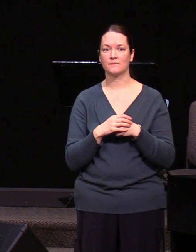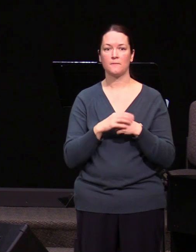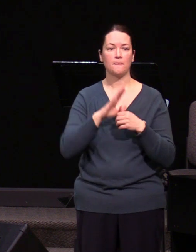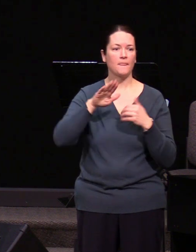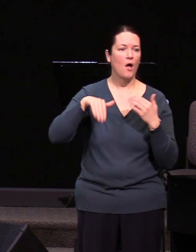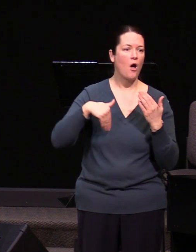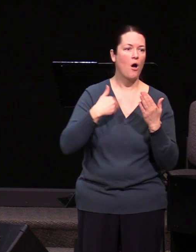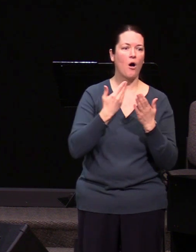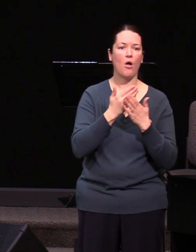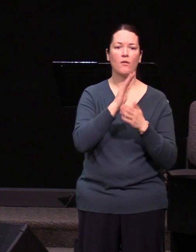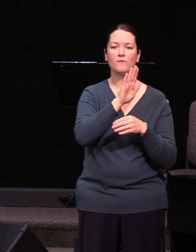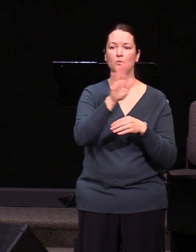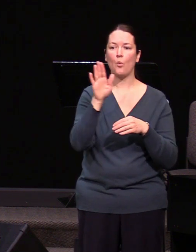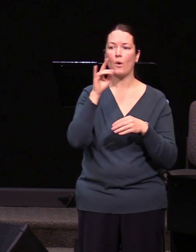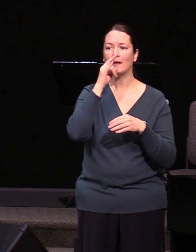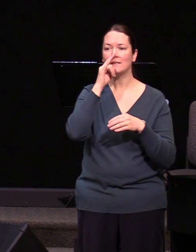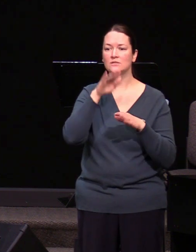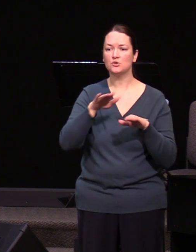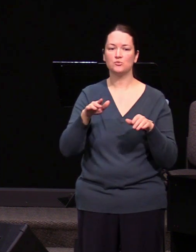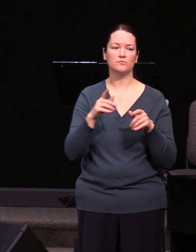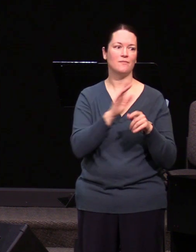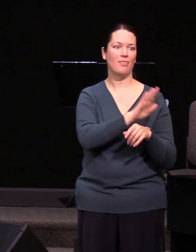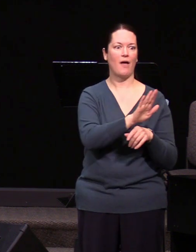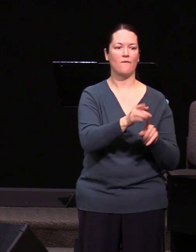All of your kids' friends.